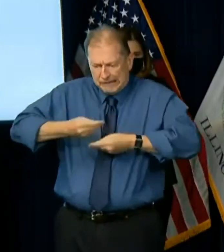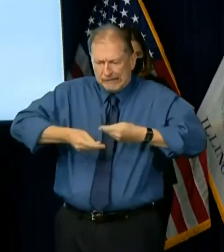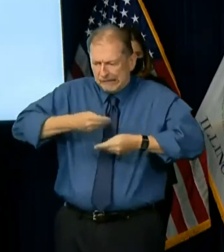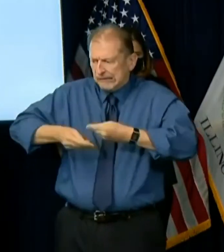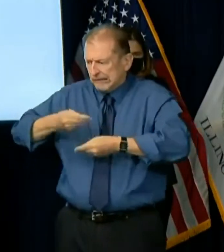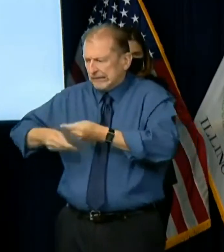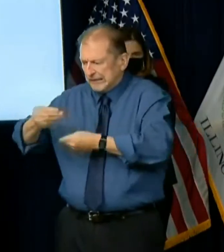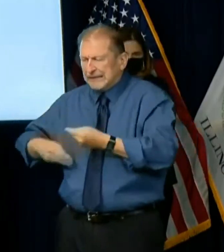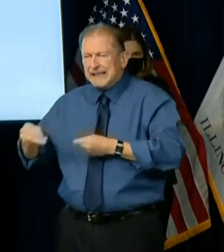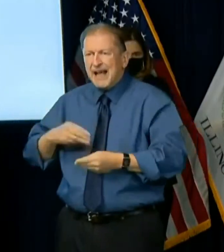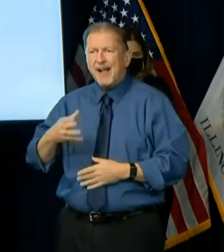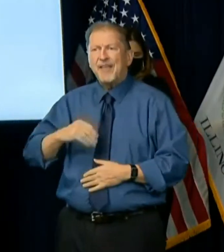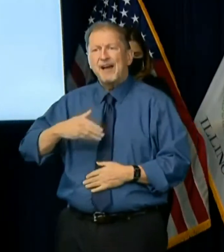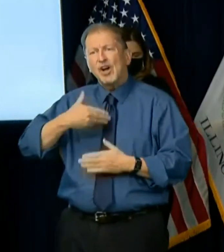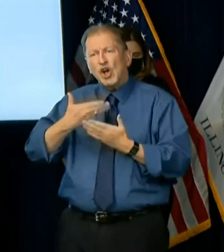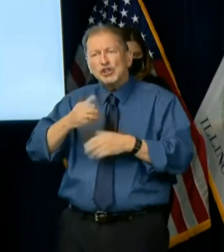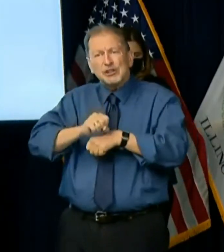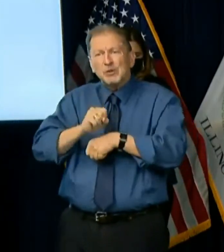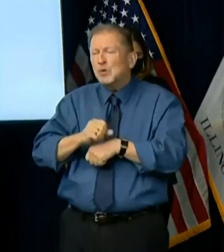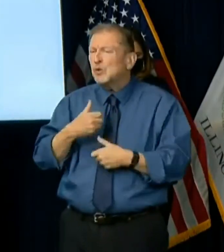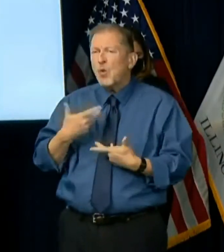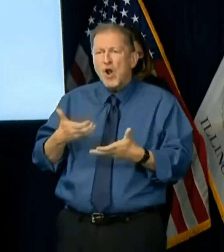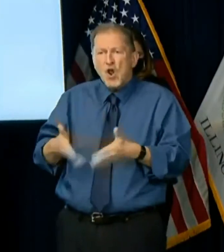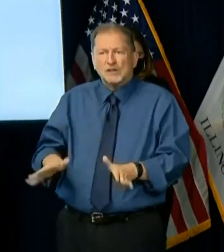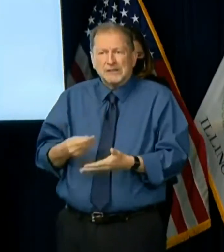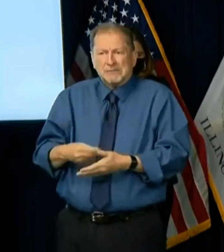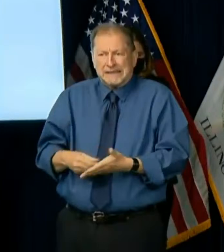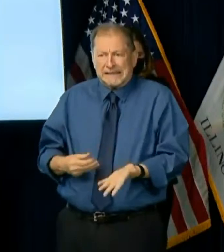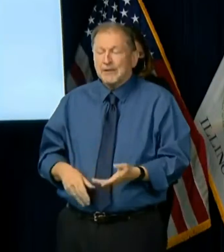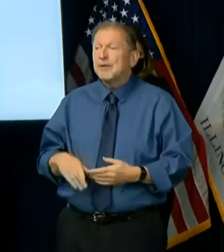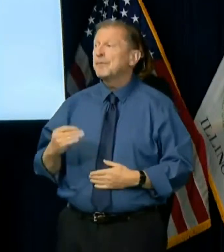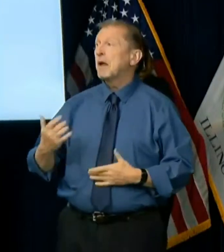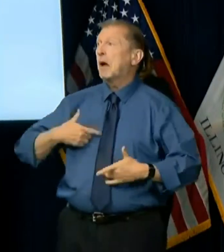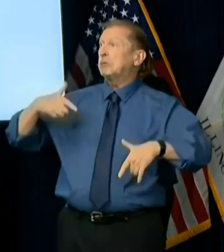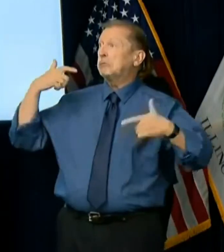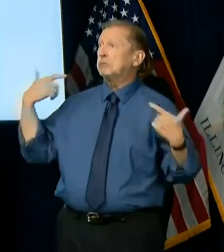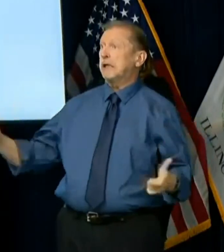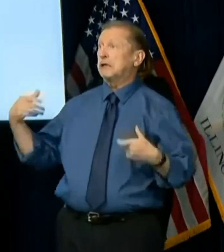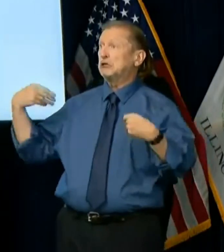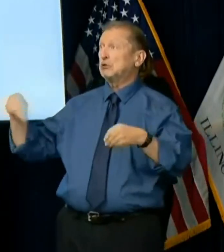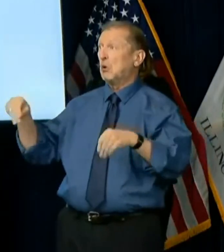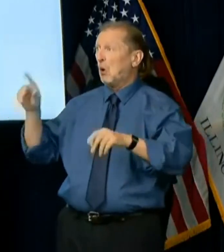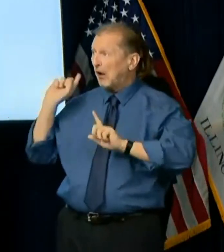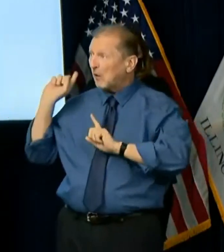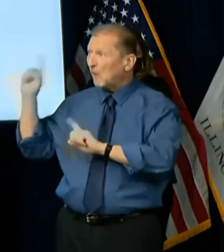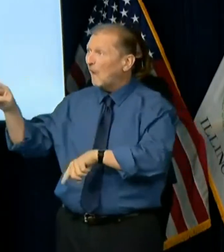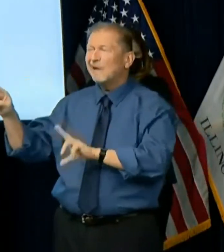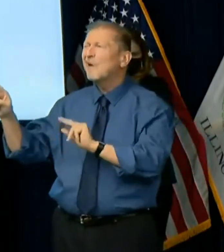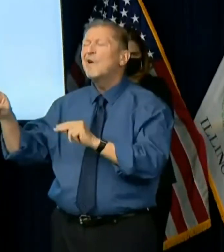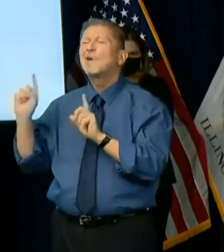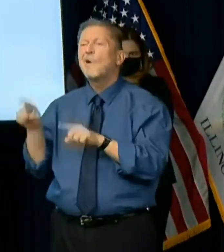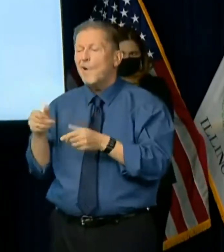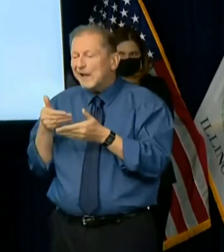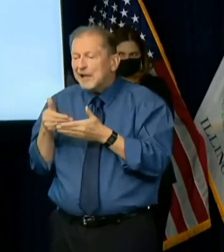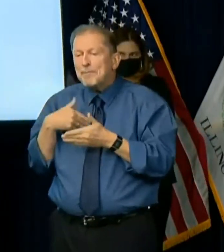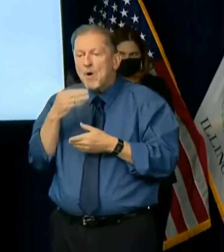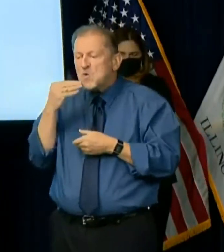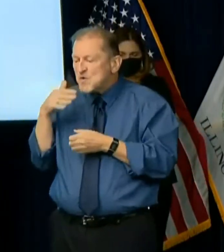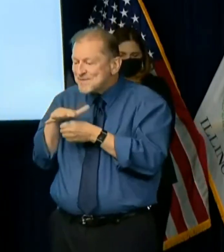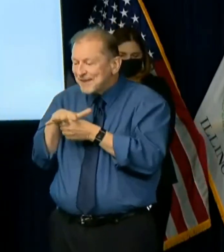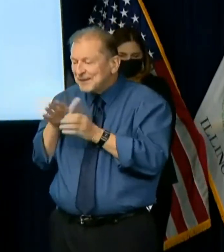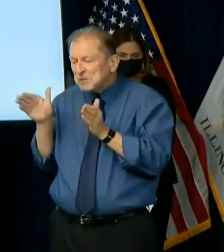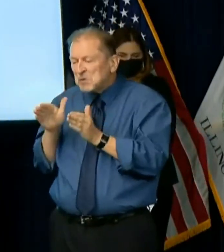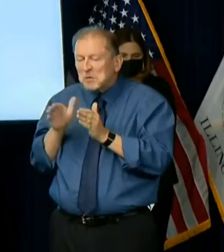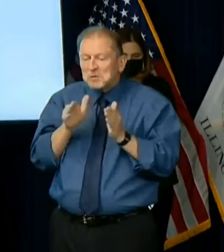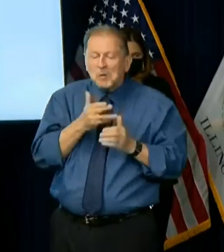they're our job creators. Instead of going to a big box store to buy everything, try your local retailer and